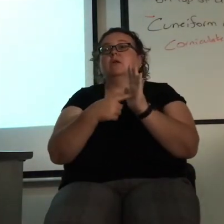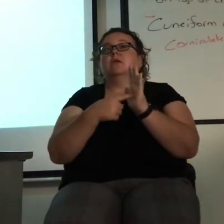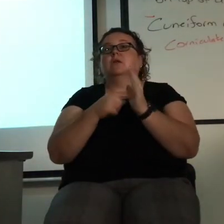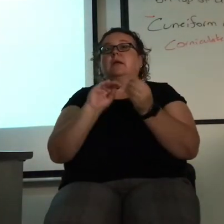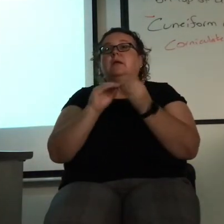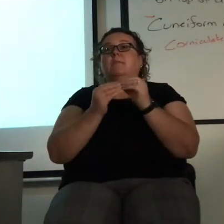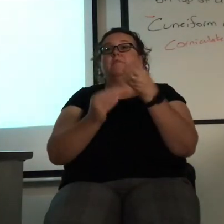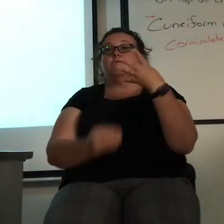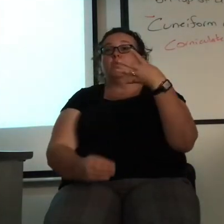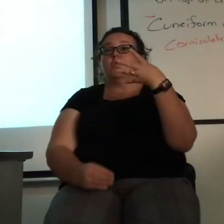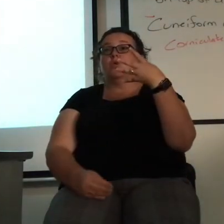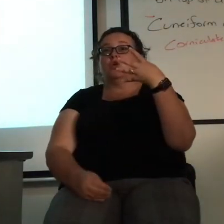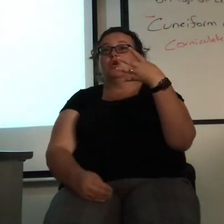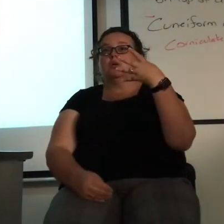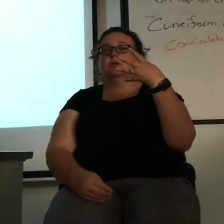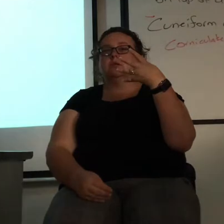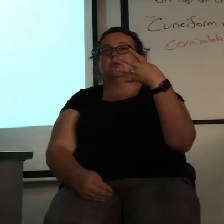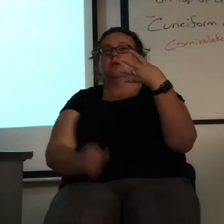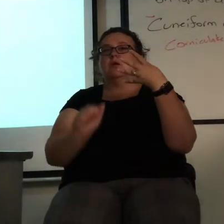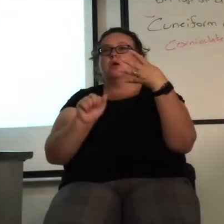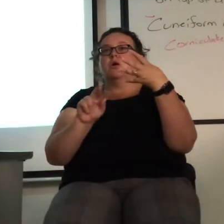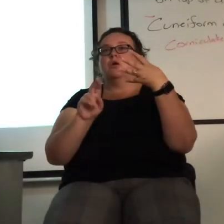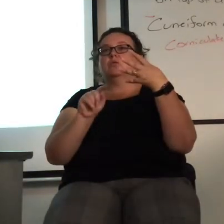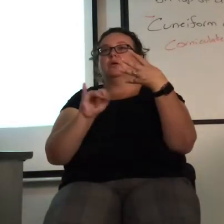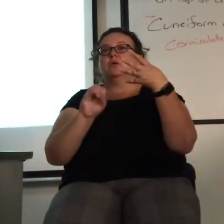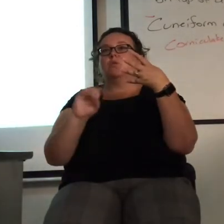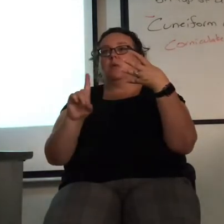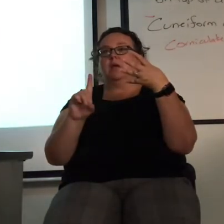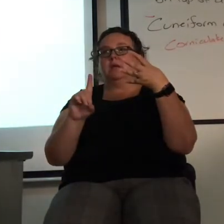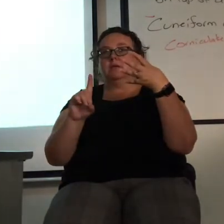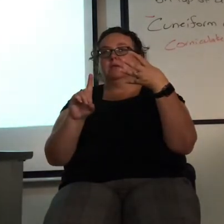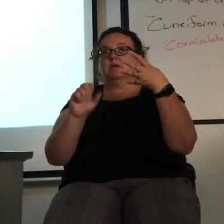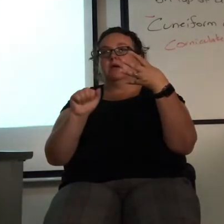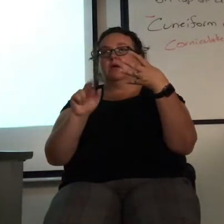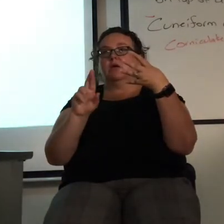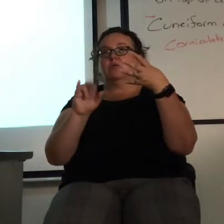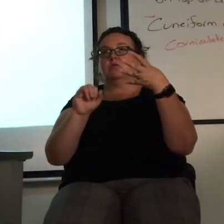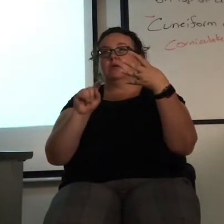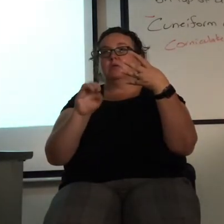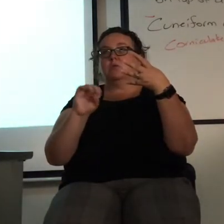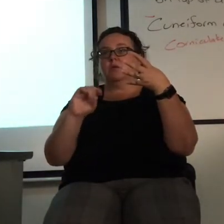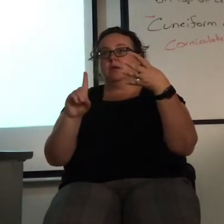number 4 is the arytenoid cartilage. Number 5